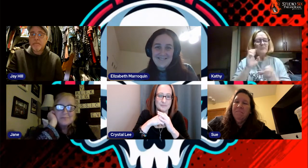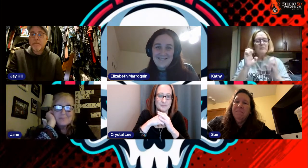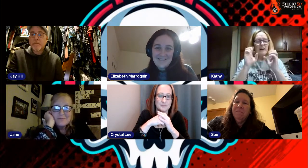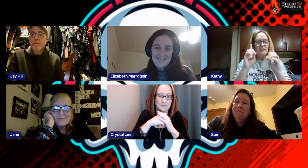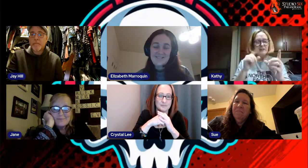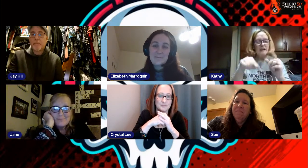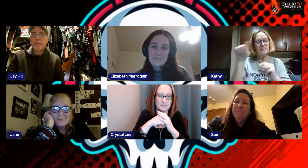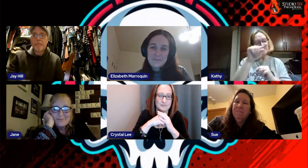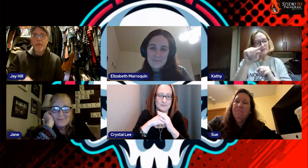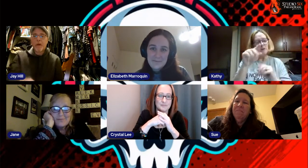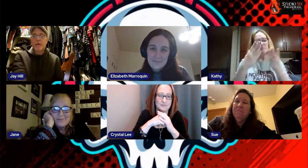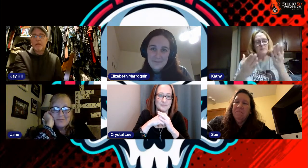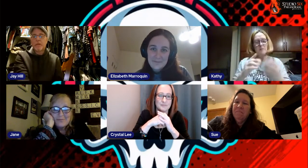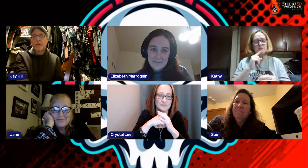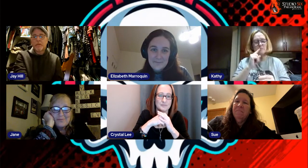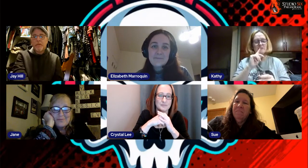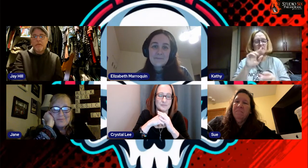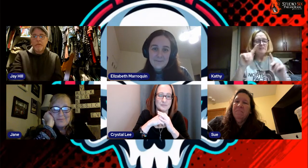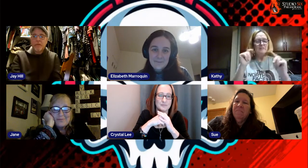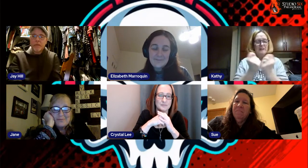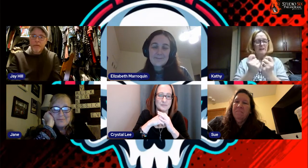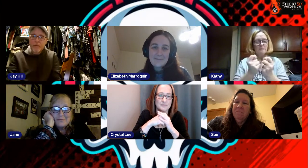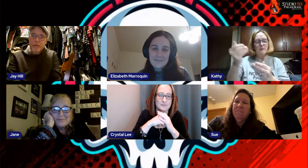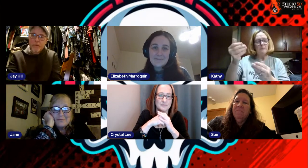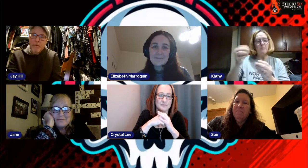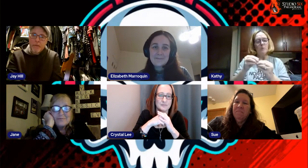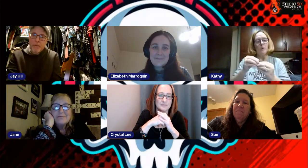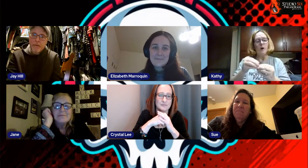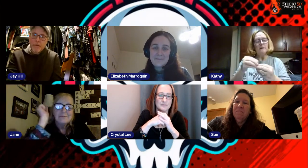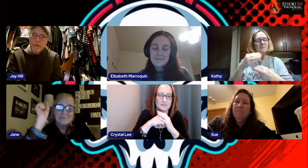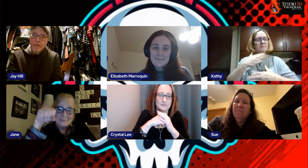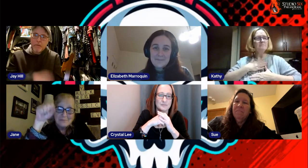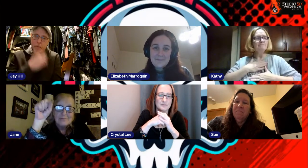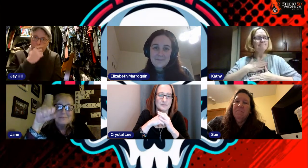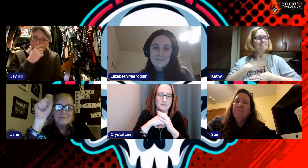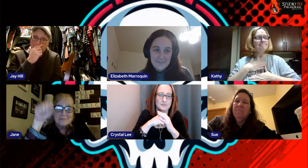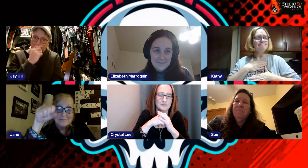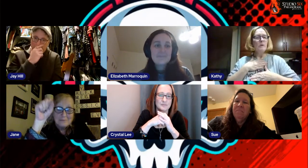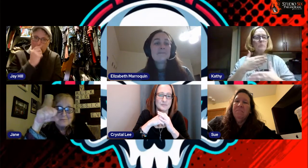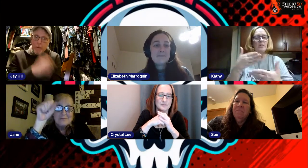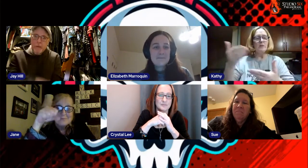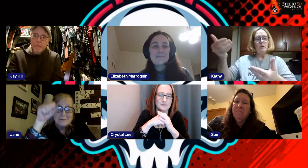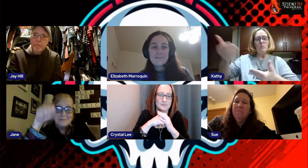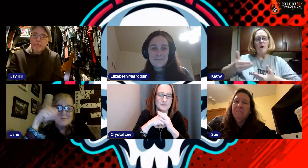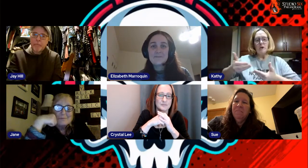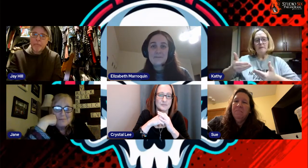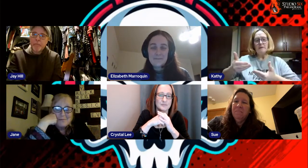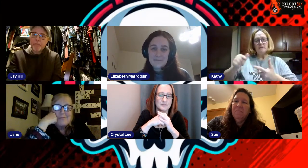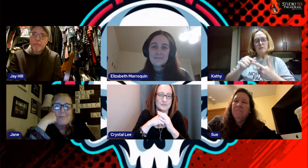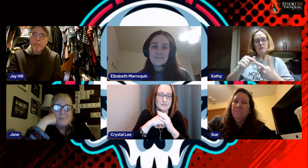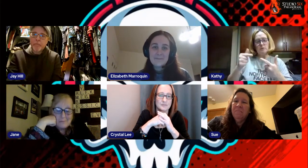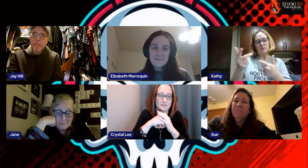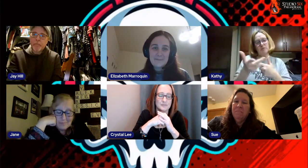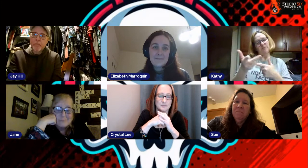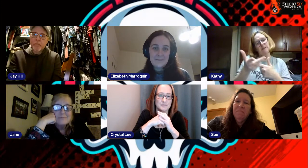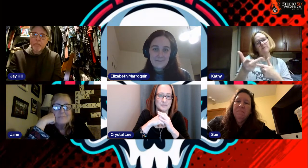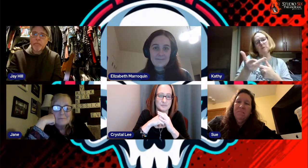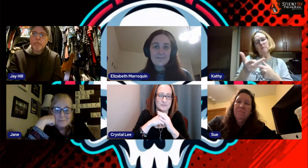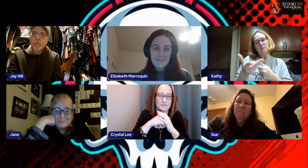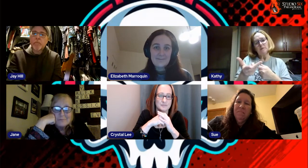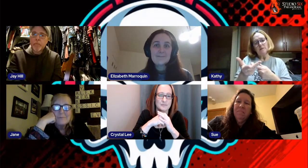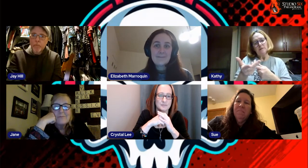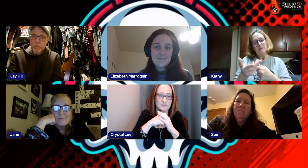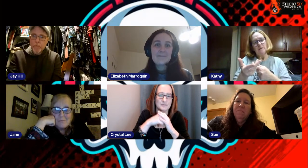And I think if we educate them, maybe some of these hearing team might be more willing or welcoming to the three